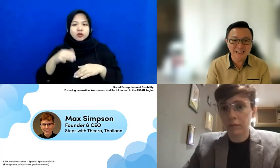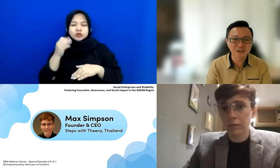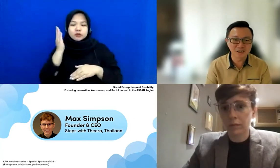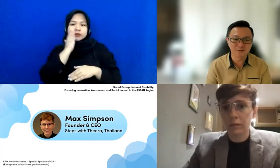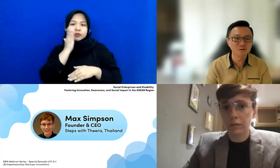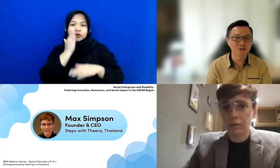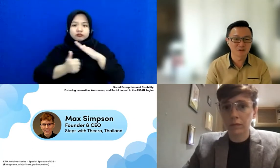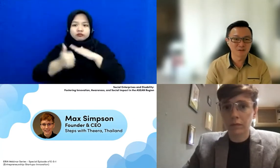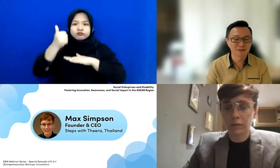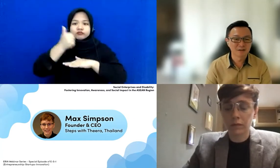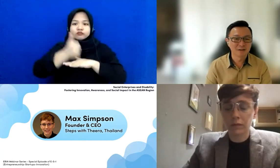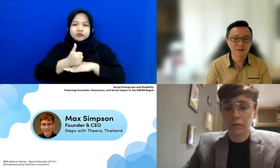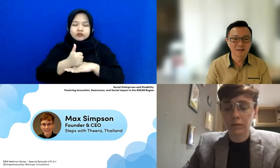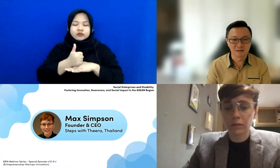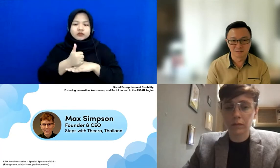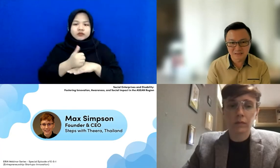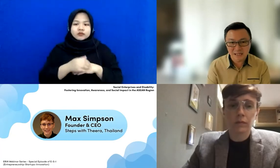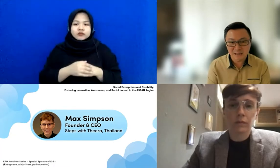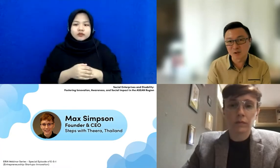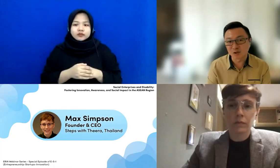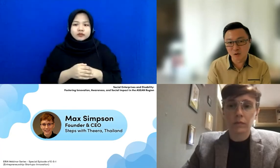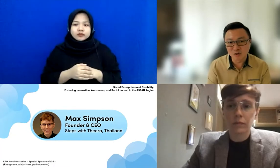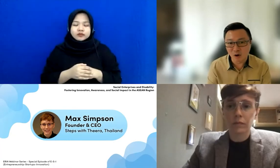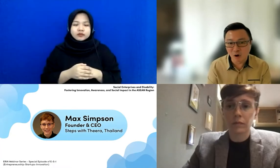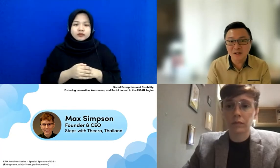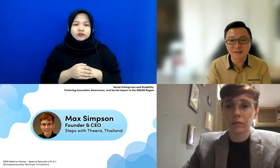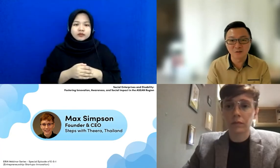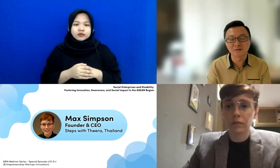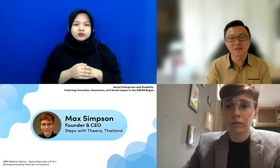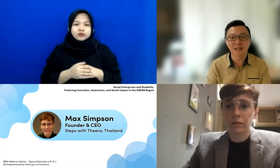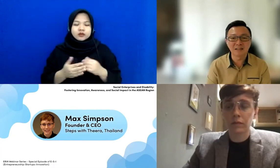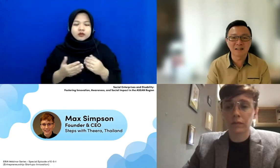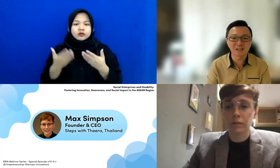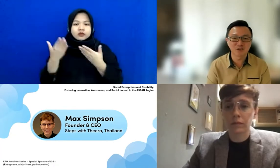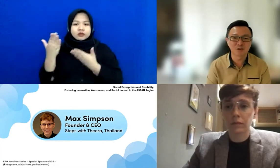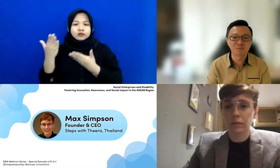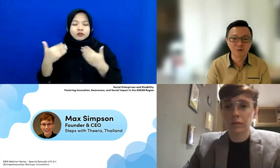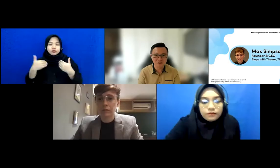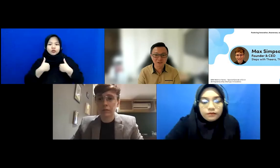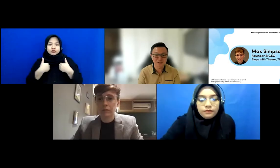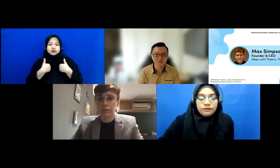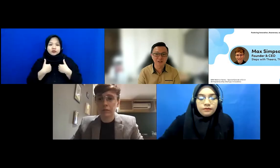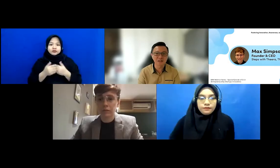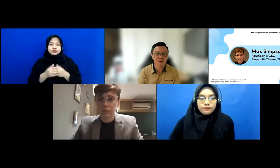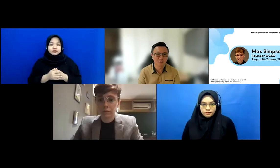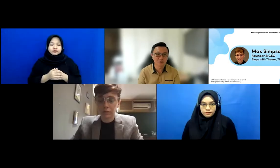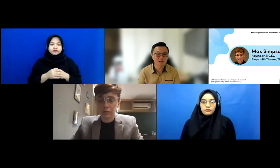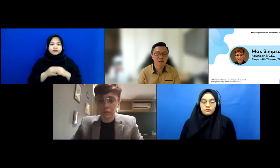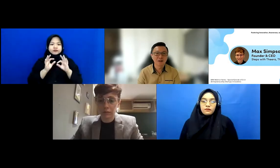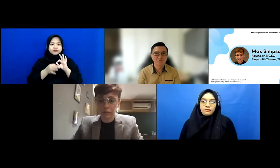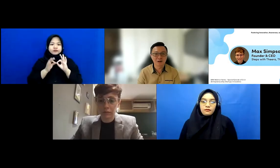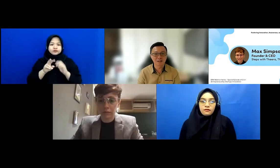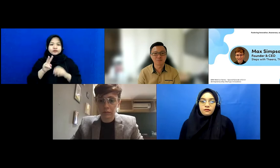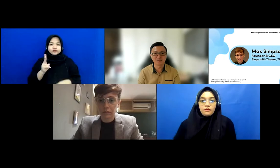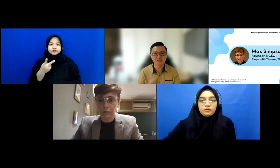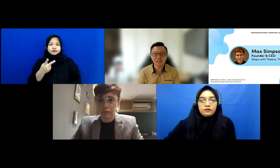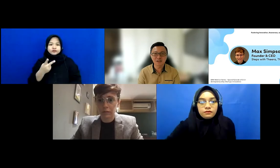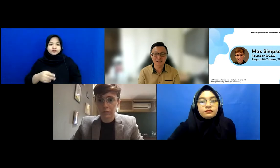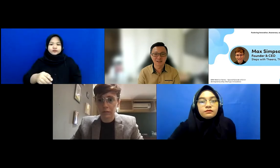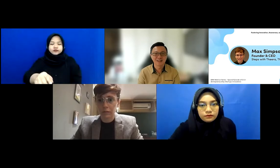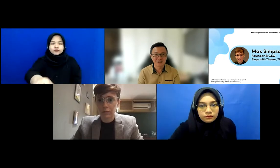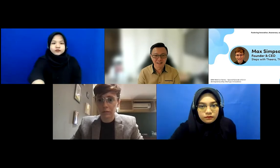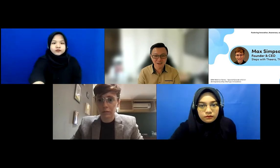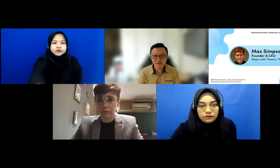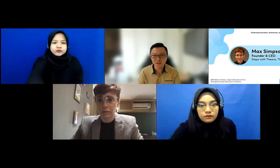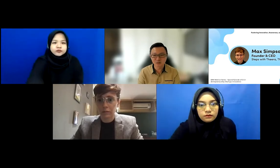shaping Asia's future. Steps was also honored with the International Provision of the Year Award by the